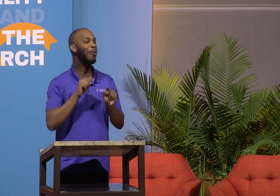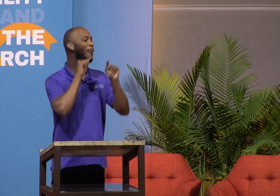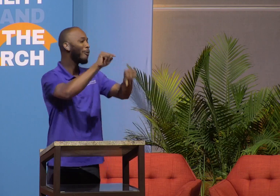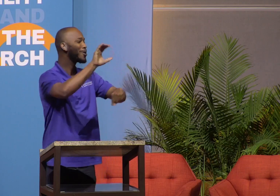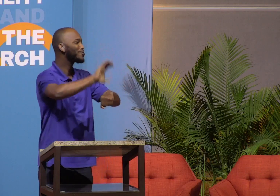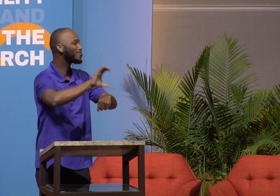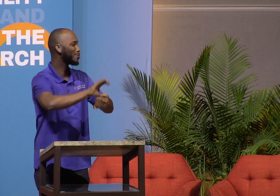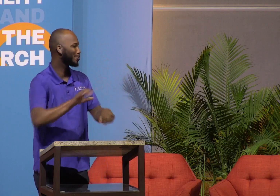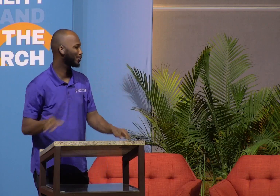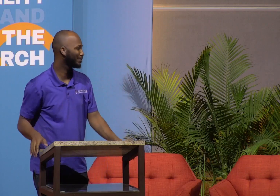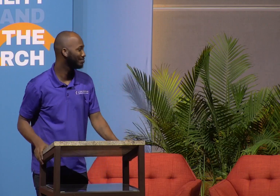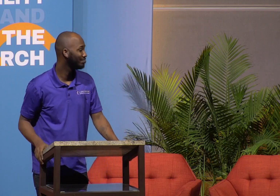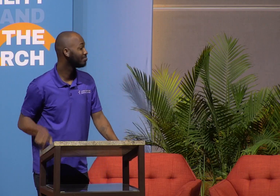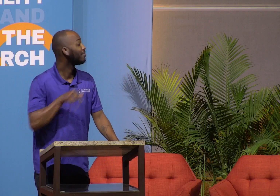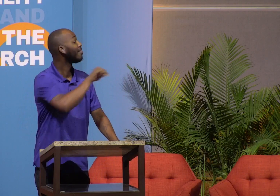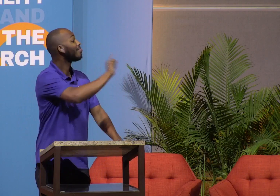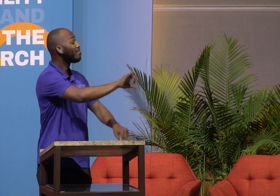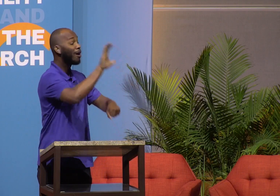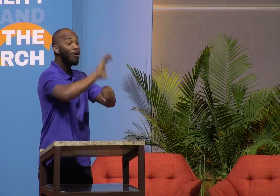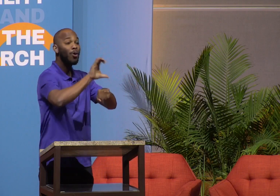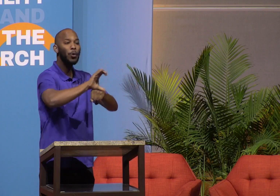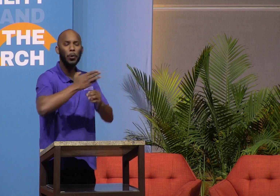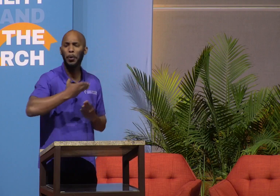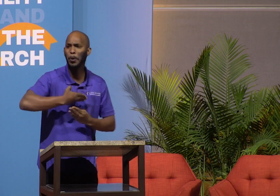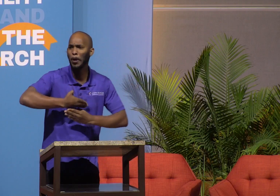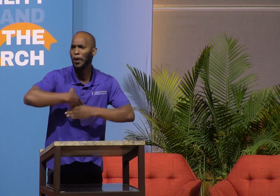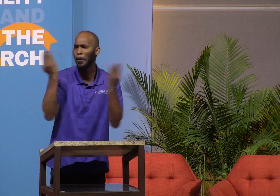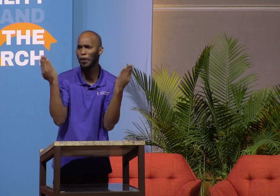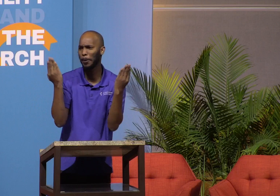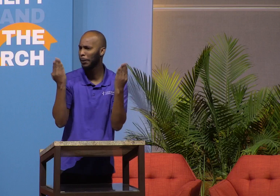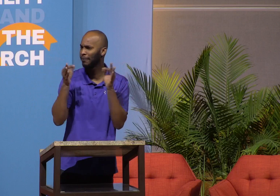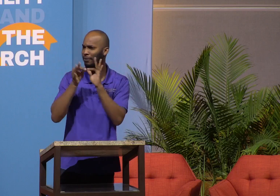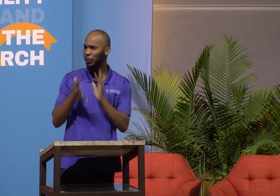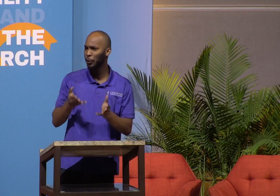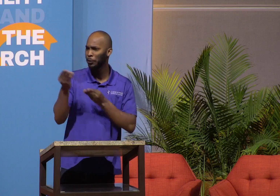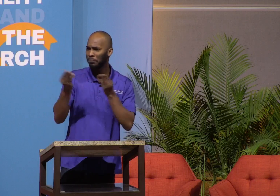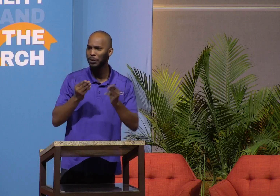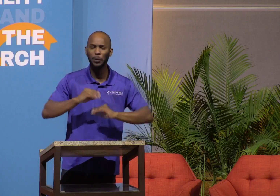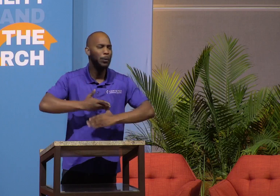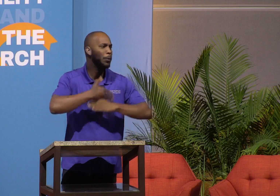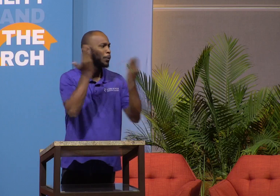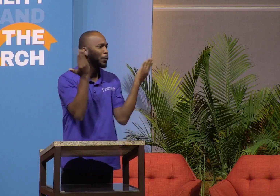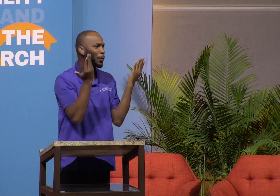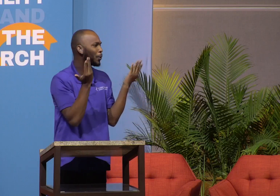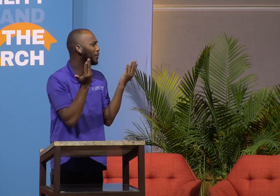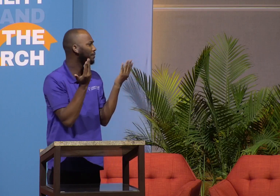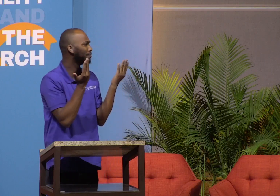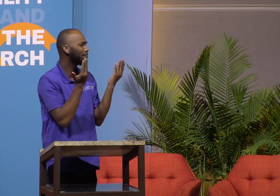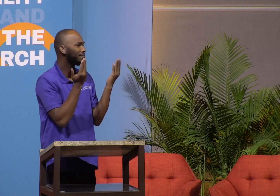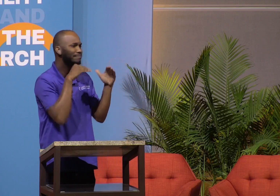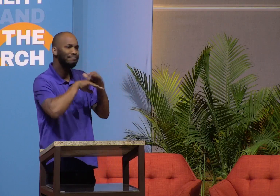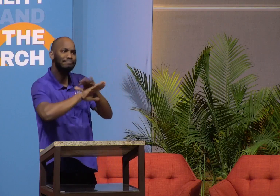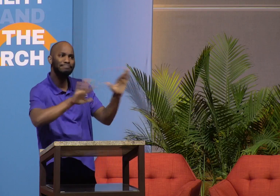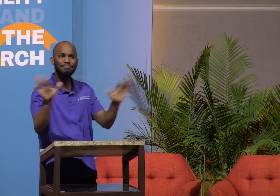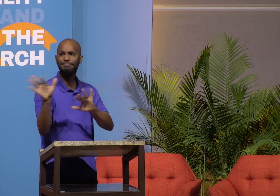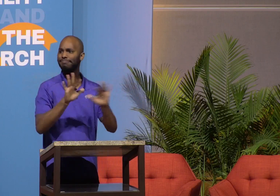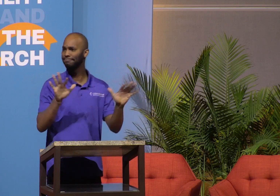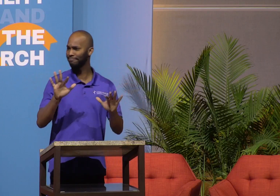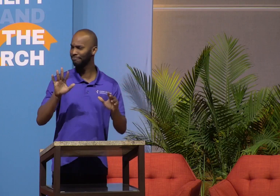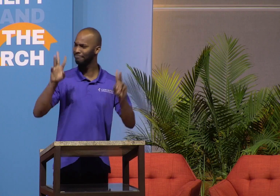One example is during my time at college, I went to a church. They did not actually have an interpreter. They didn't have any form